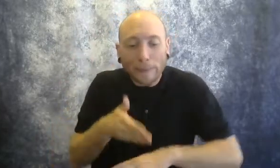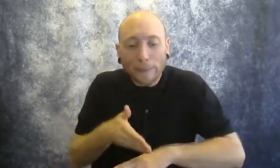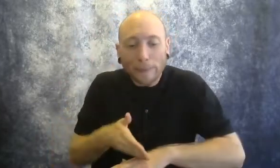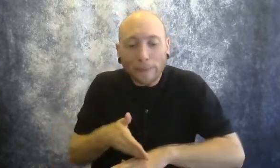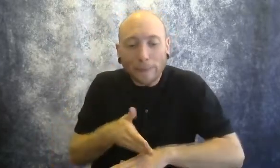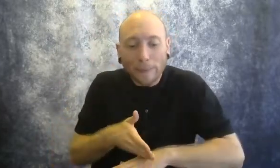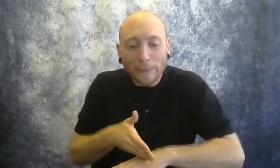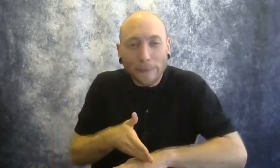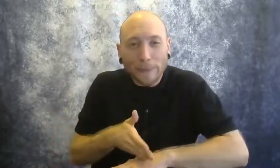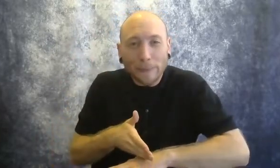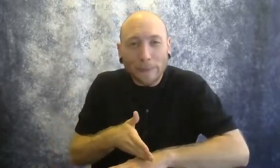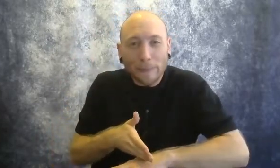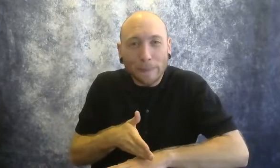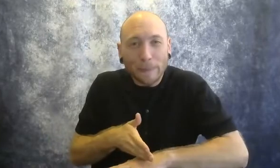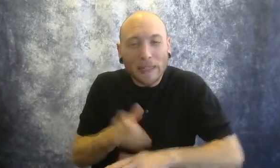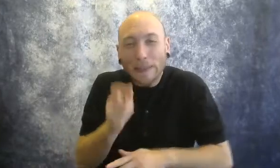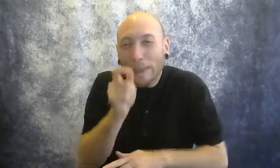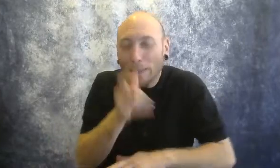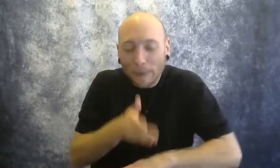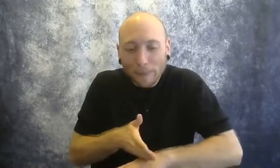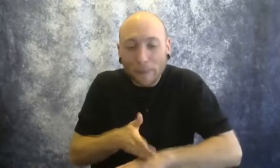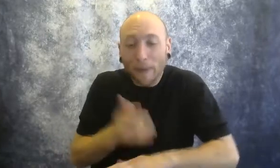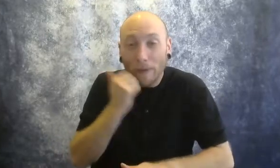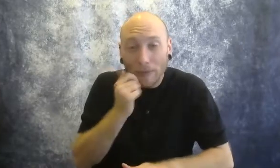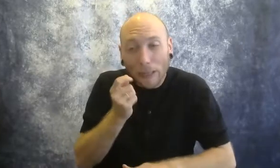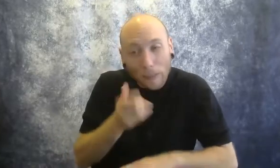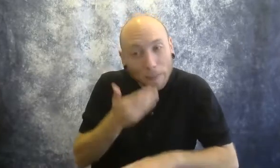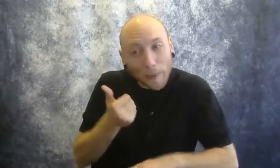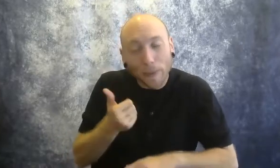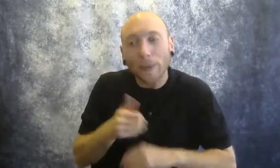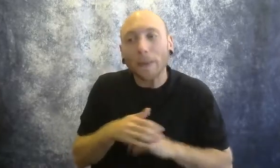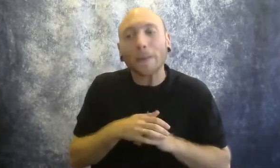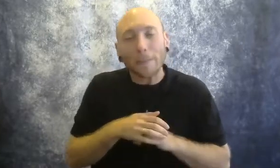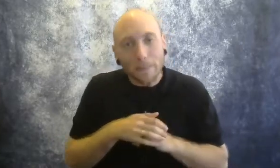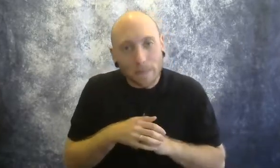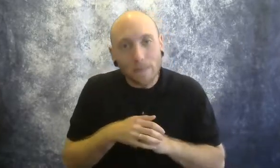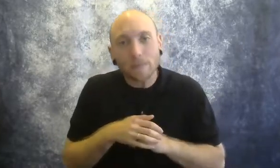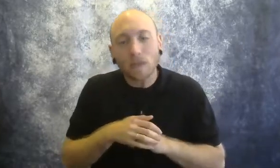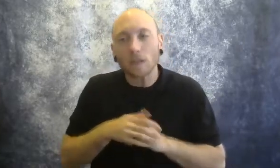you, and she did. She looked a little, damn little, but she looked a little better every single day,